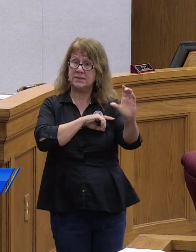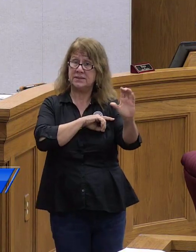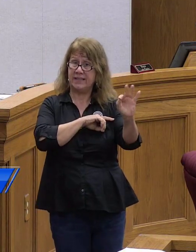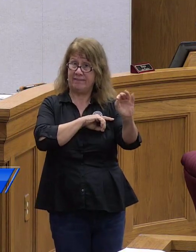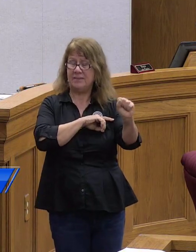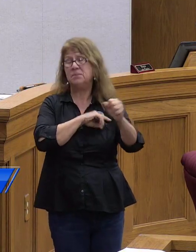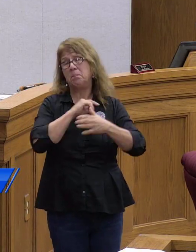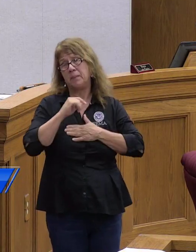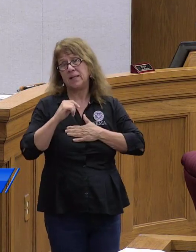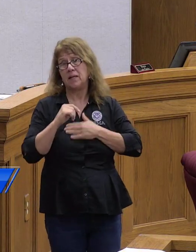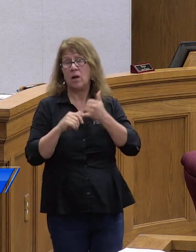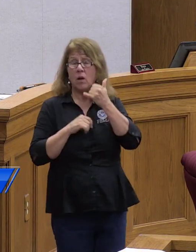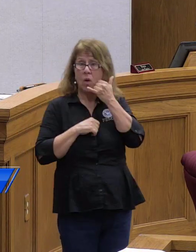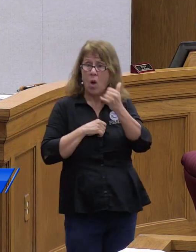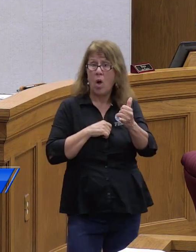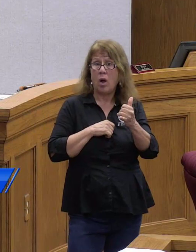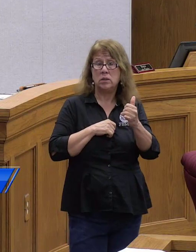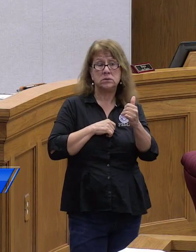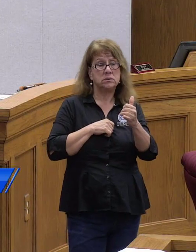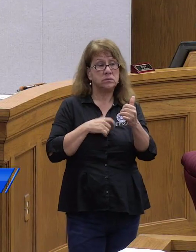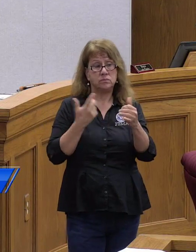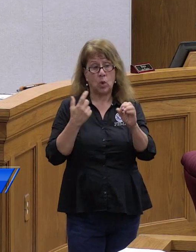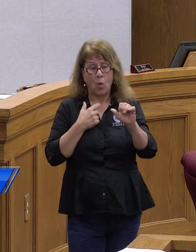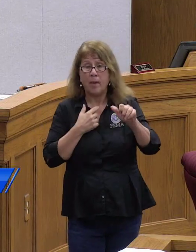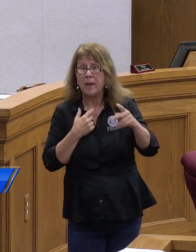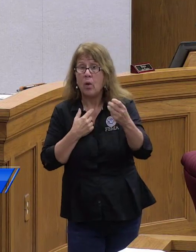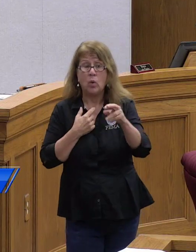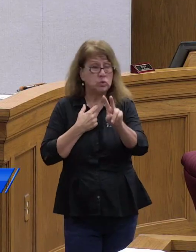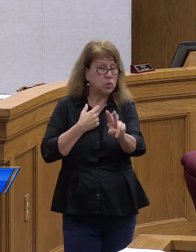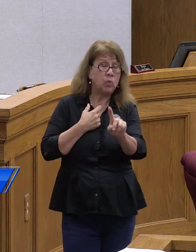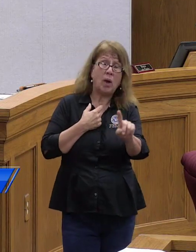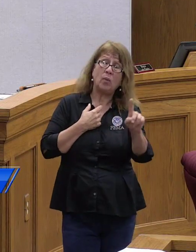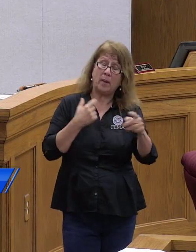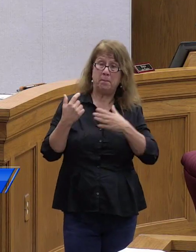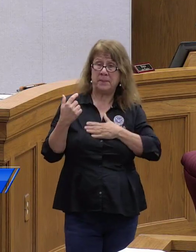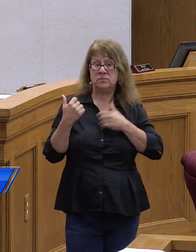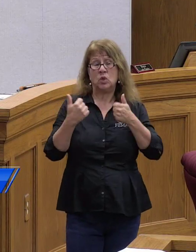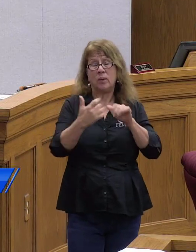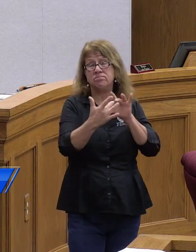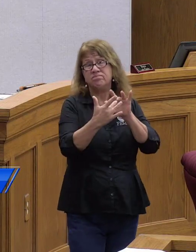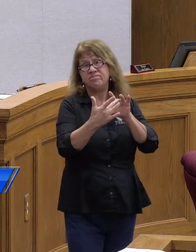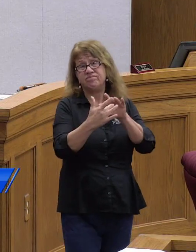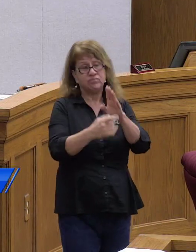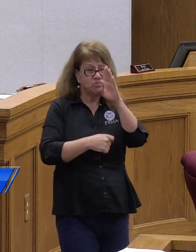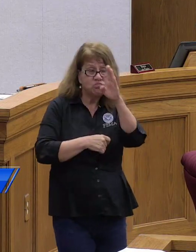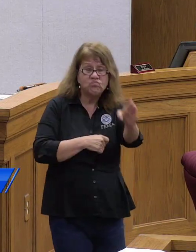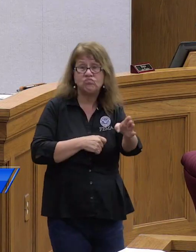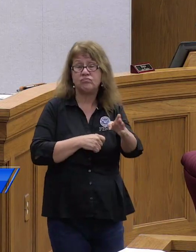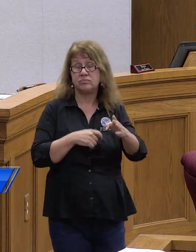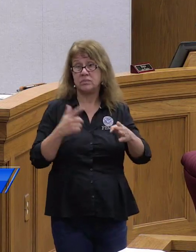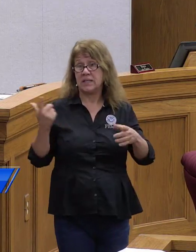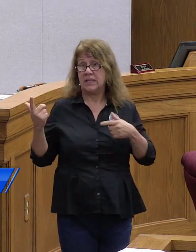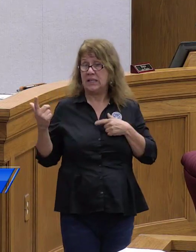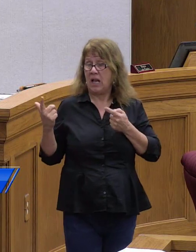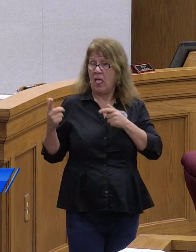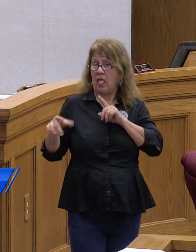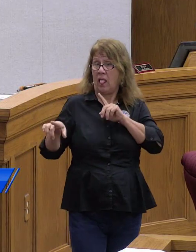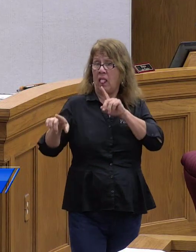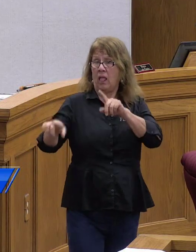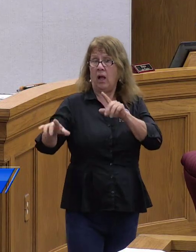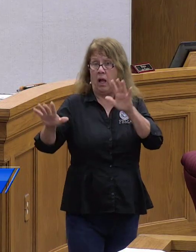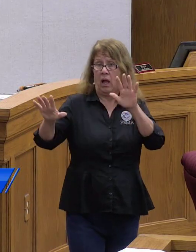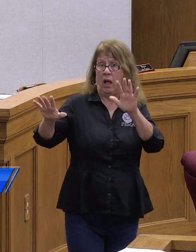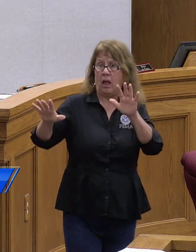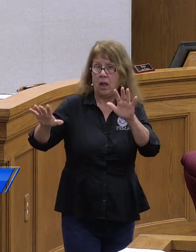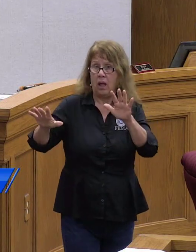They can get the number through their OEP or through 211 to get that good number where they can get those questions addressed. I sort of hesitated to even bring that up, but I